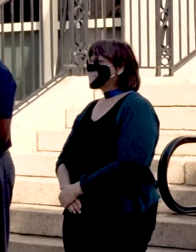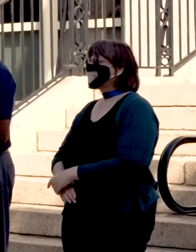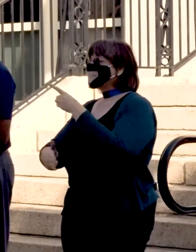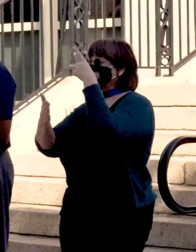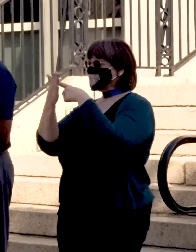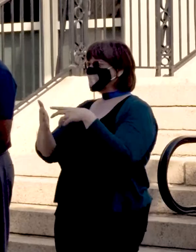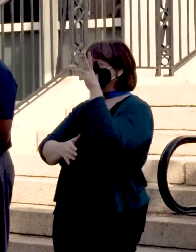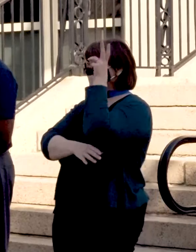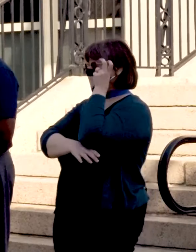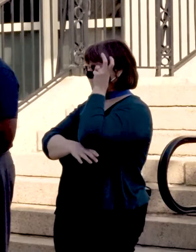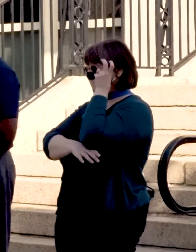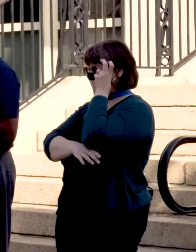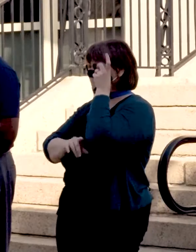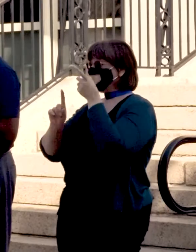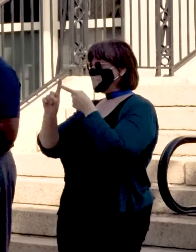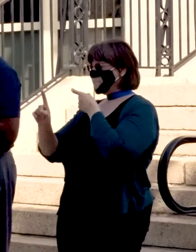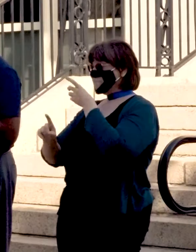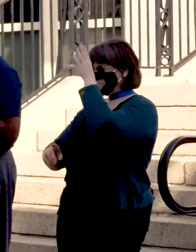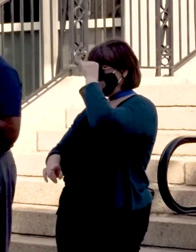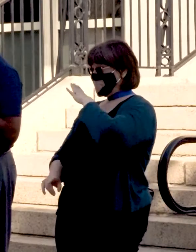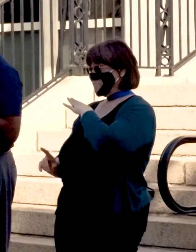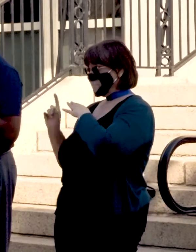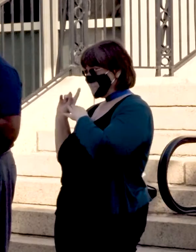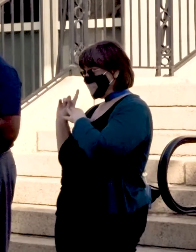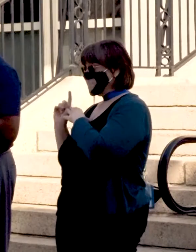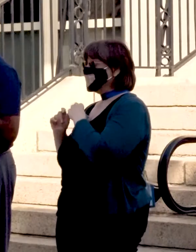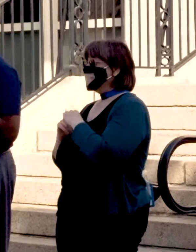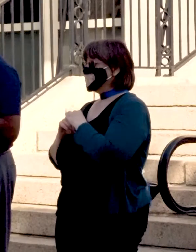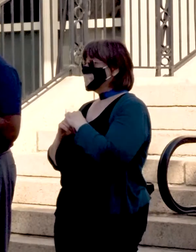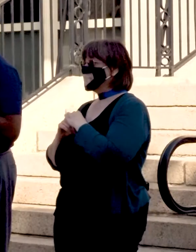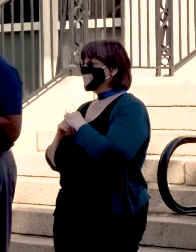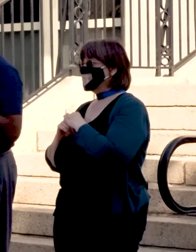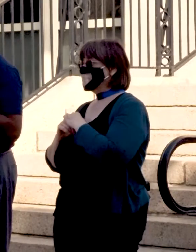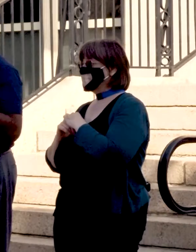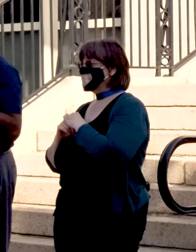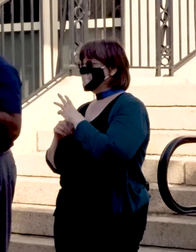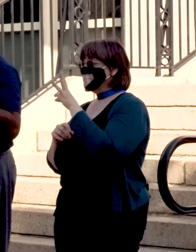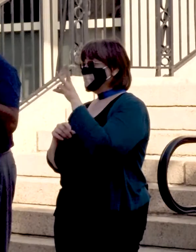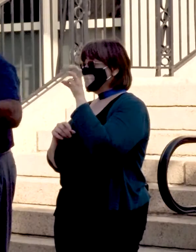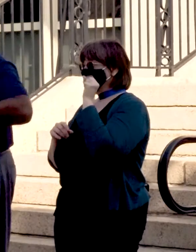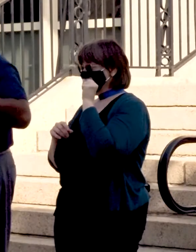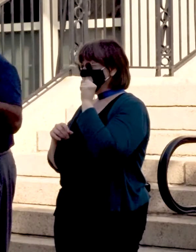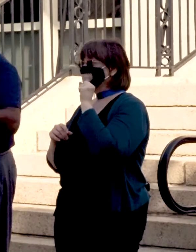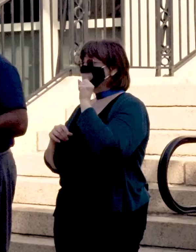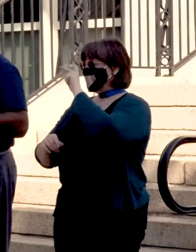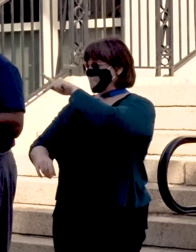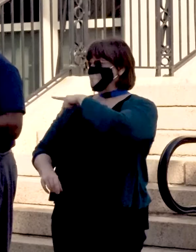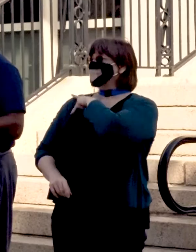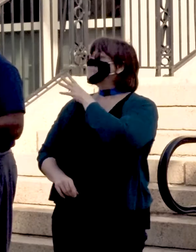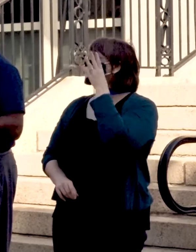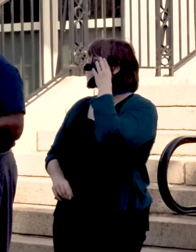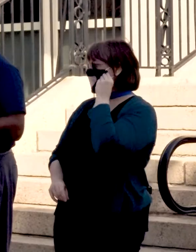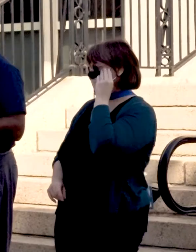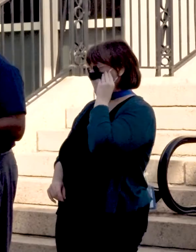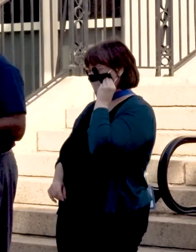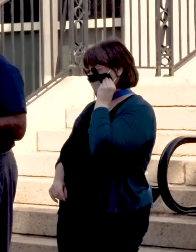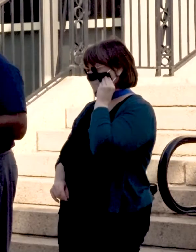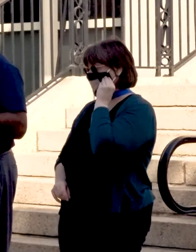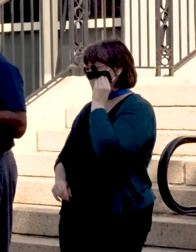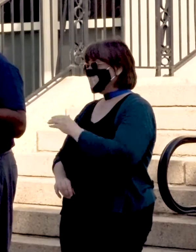what you heard from Mr. Stellato was a personal experience.